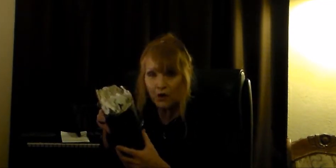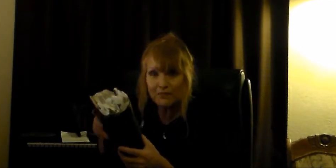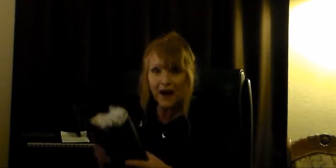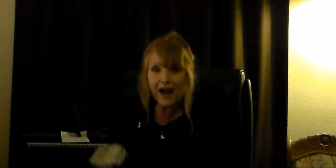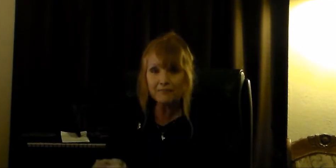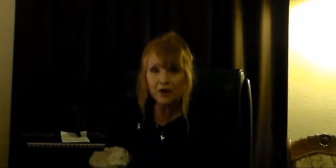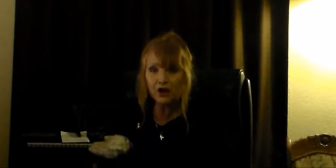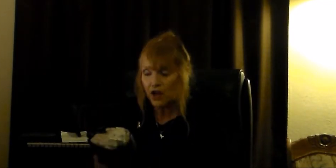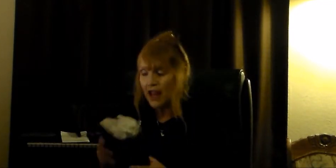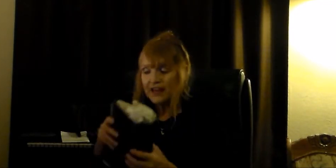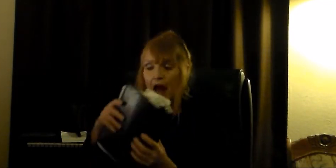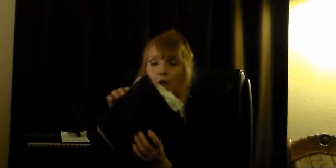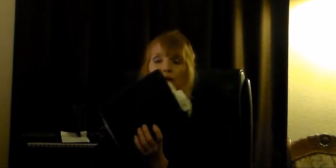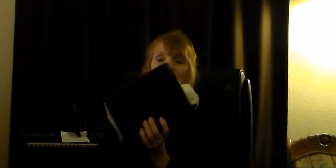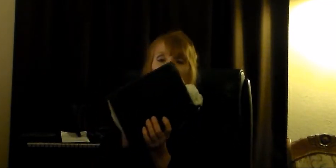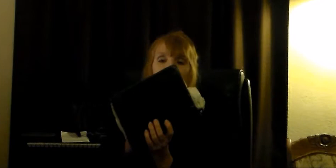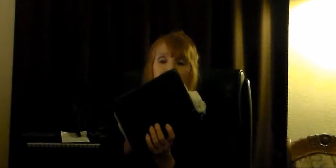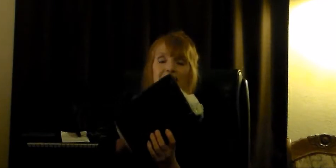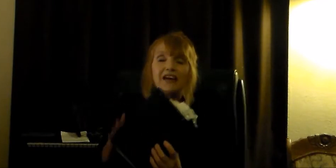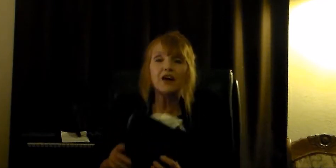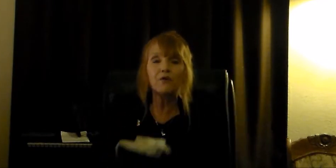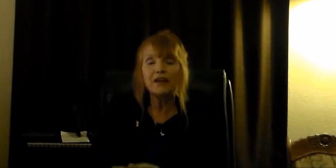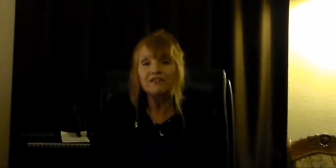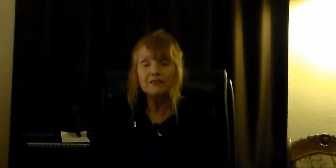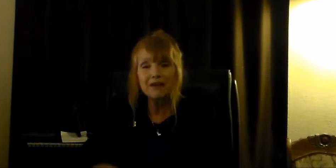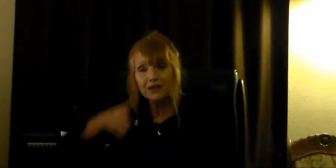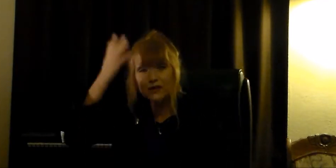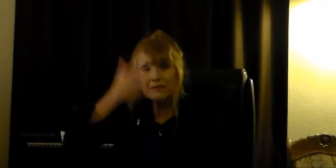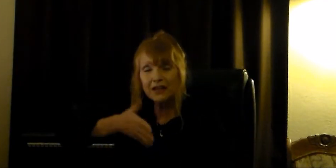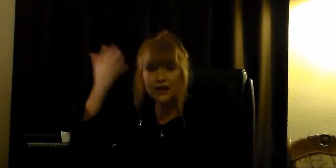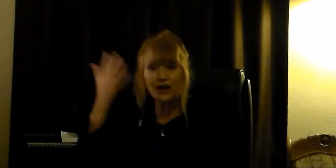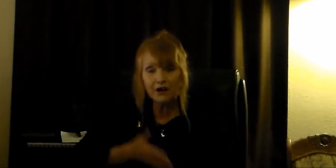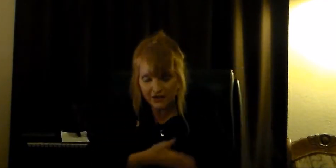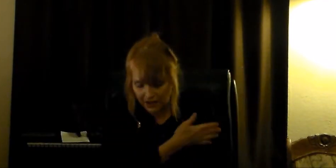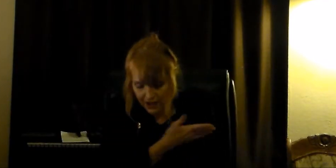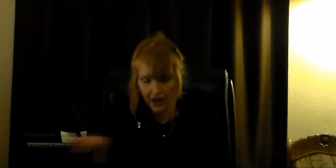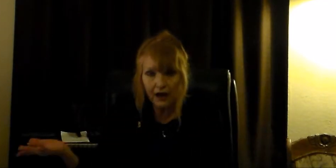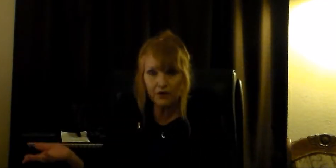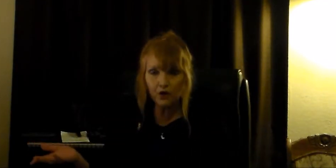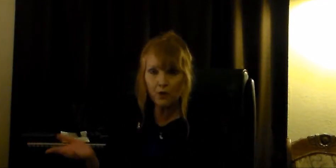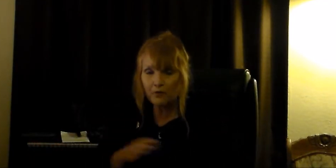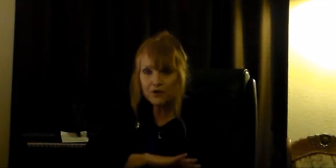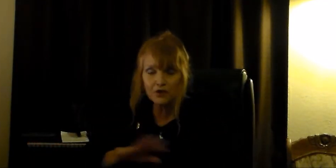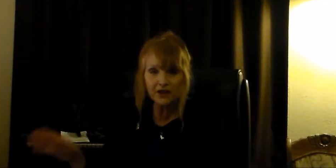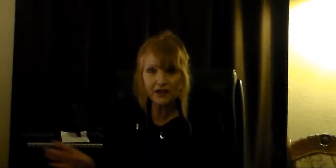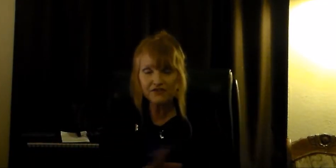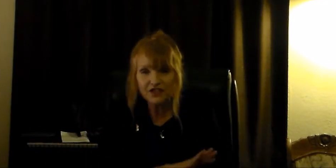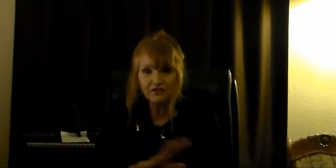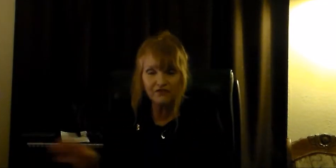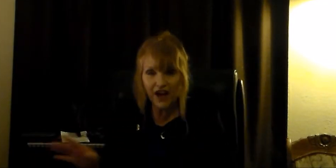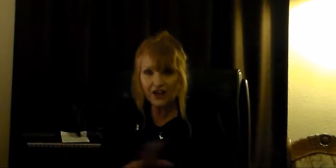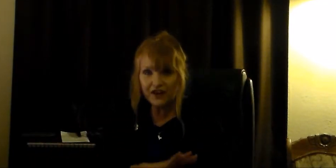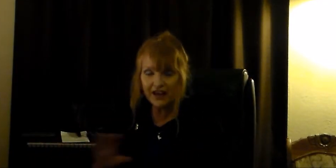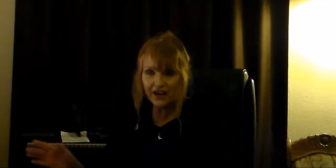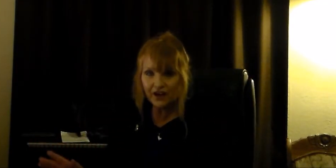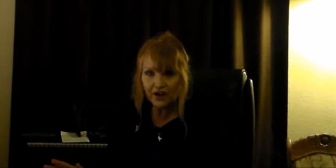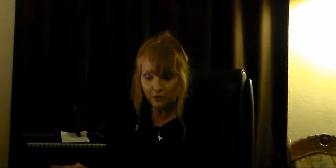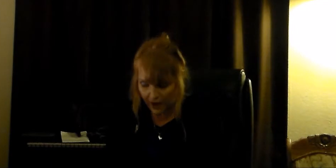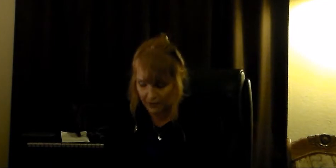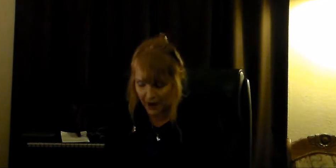Holy Bible. Now we live in the middle. We live in the middle of the middle. If we are what we truly love, serve, and follow here, we got to buy